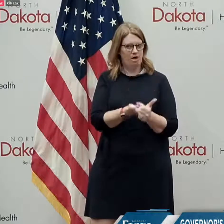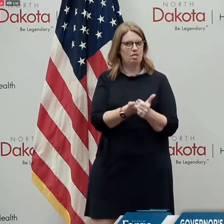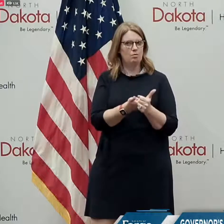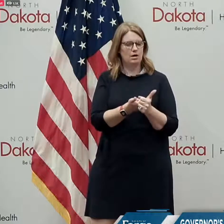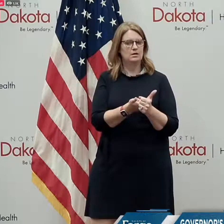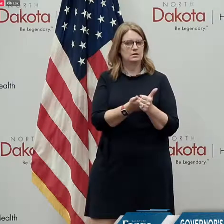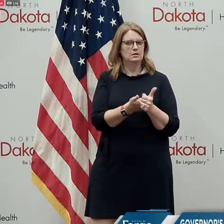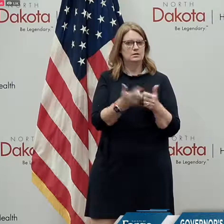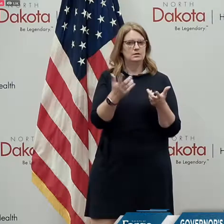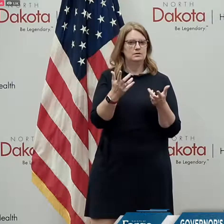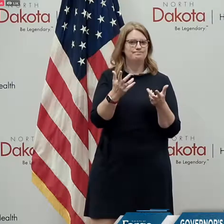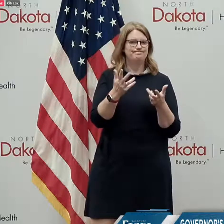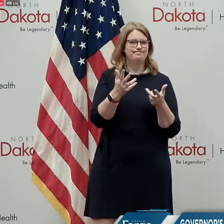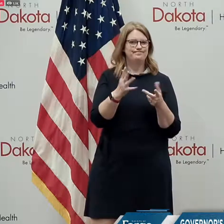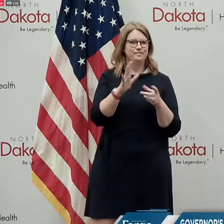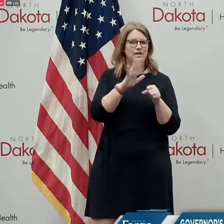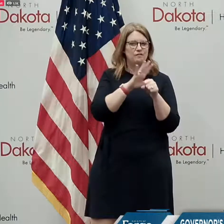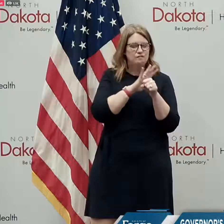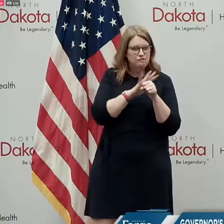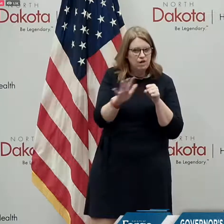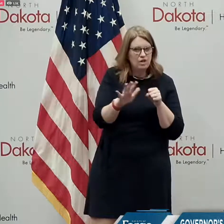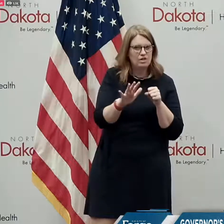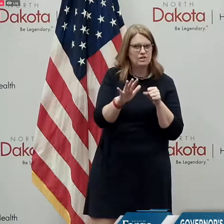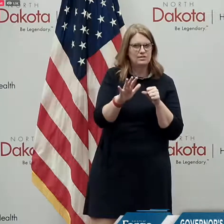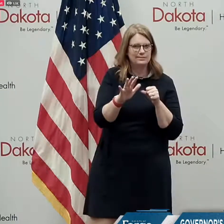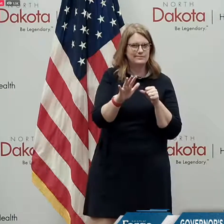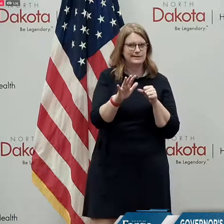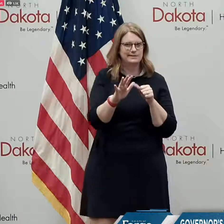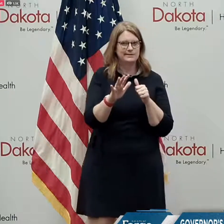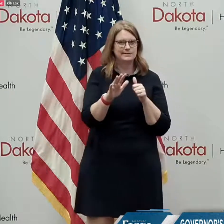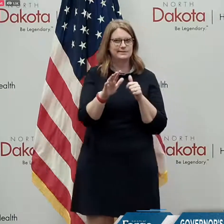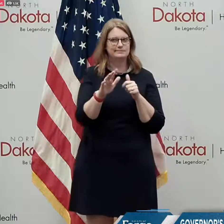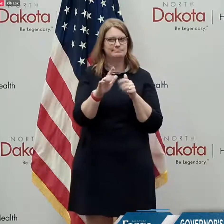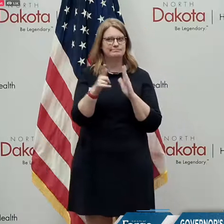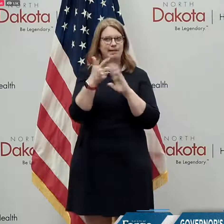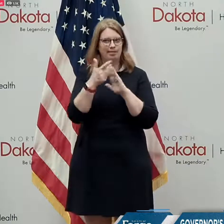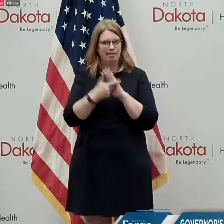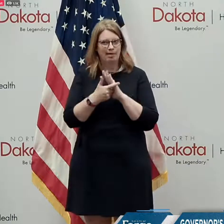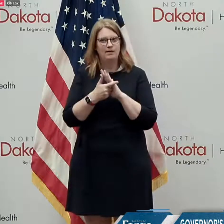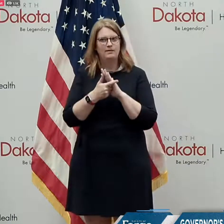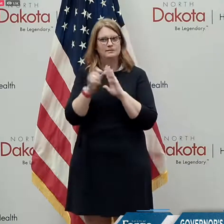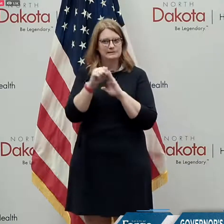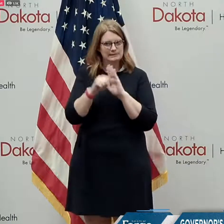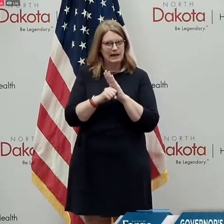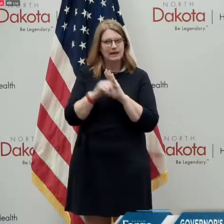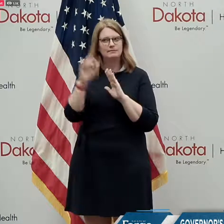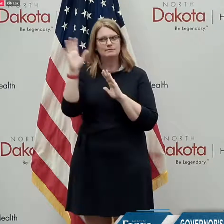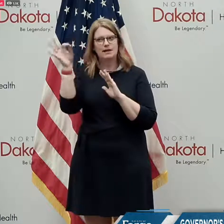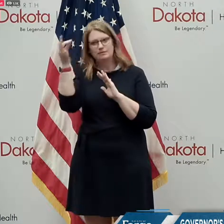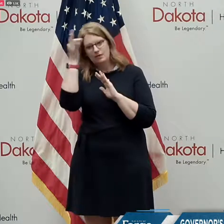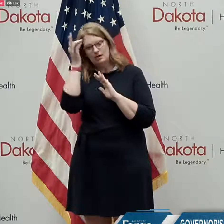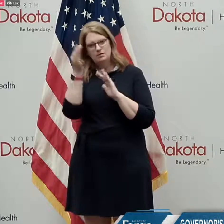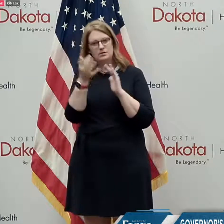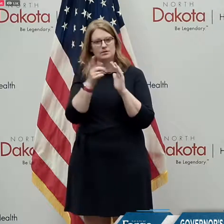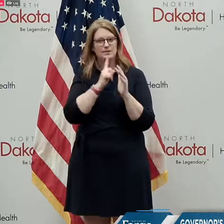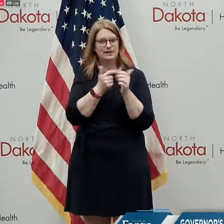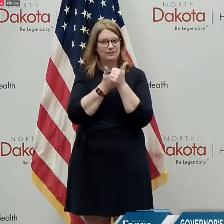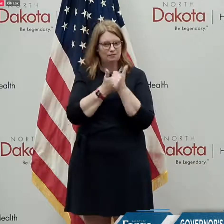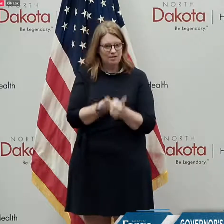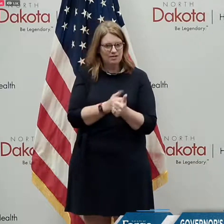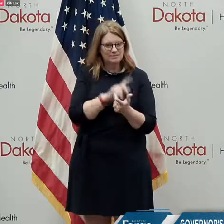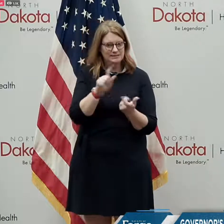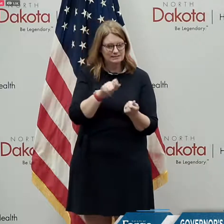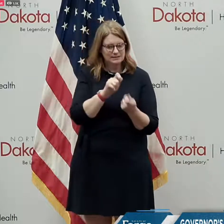full letter of the law around this, which is both state and federal, but we also need to make sure that during this